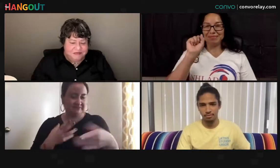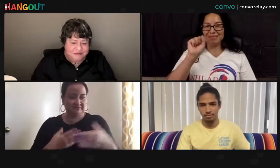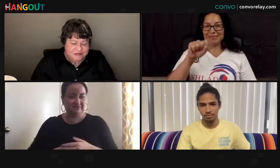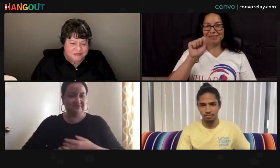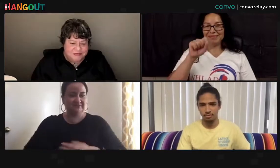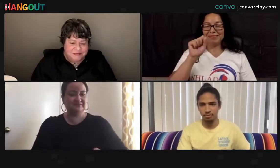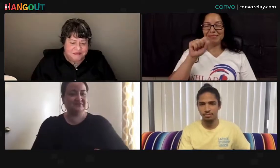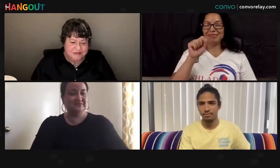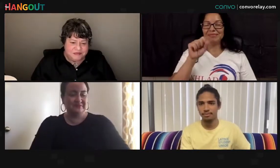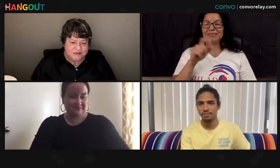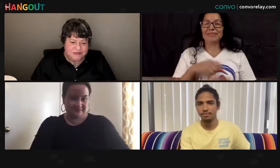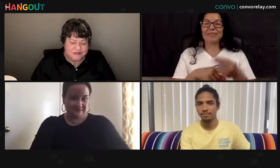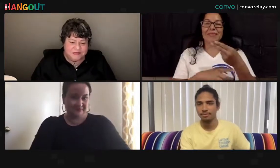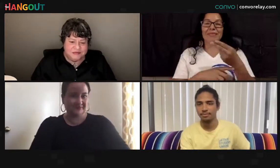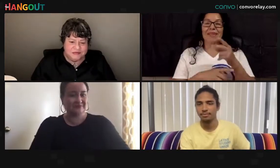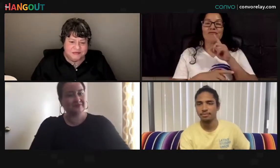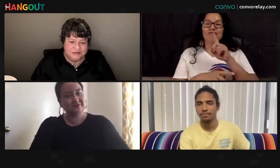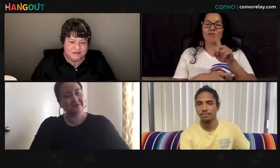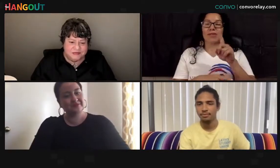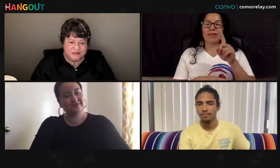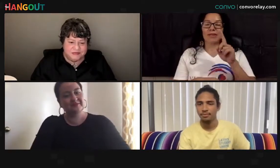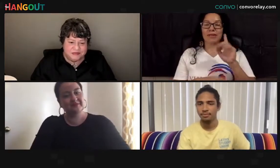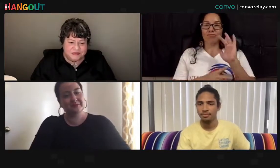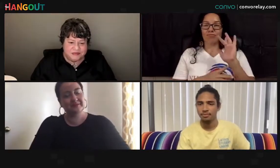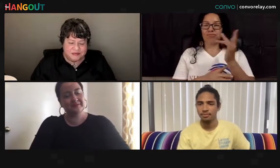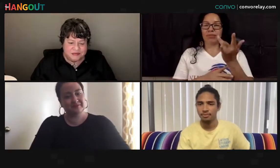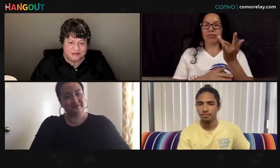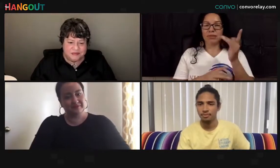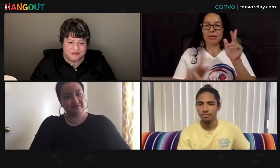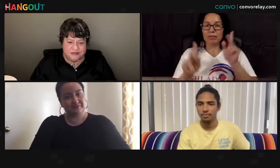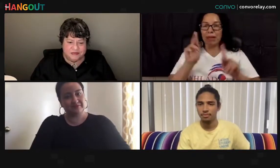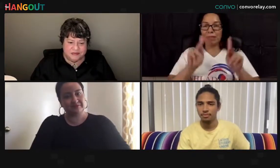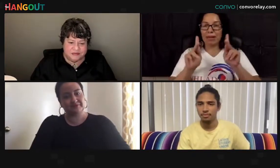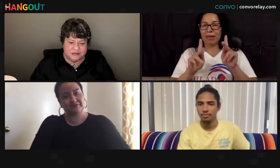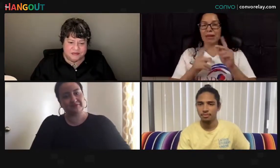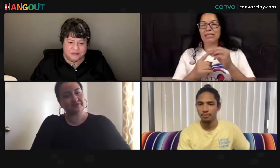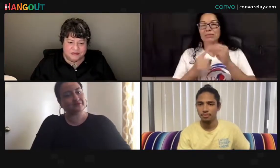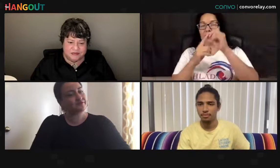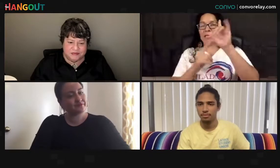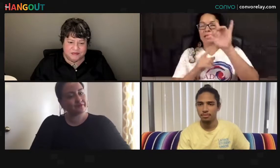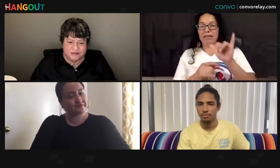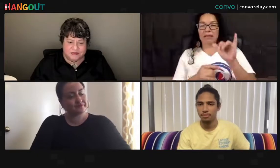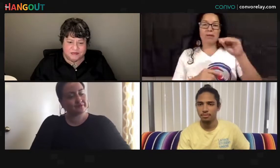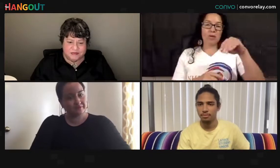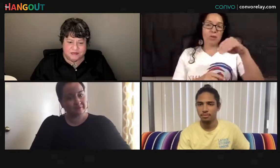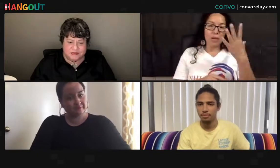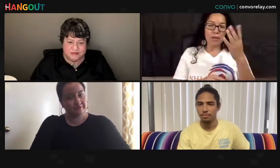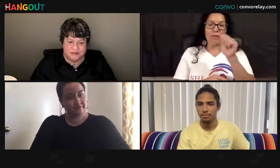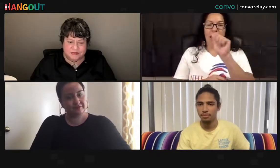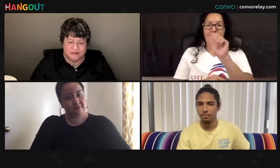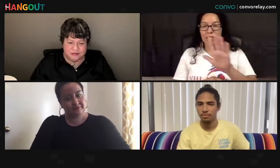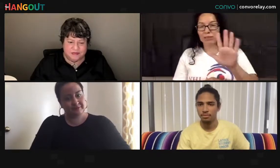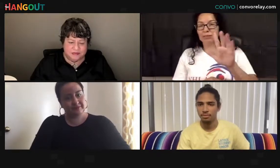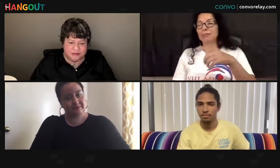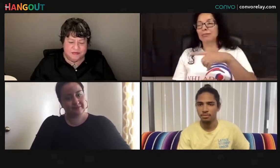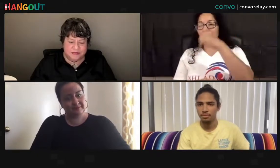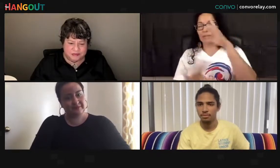on. that's why it's important to ask. Paulina here. One of the things that I have to say is one of the kind of